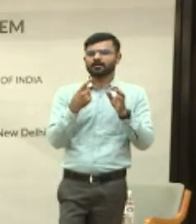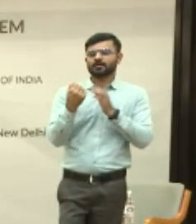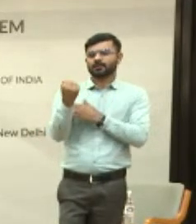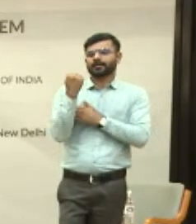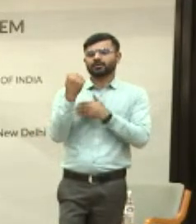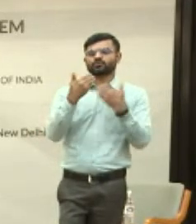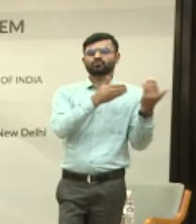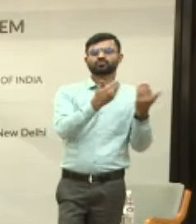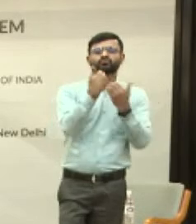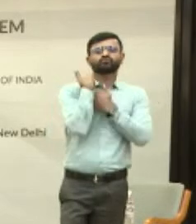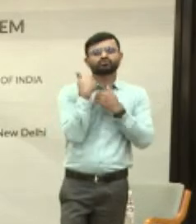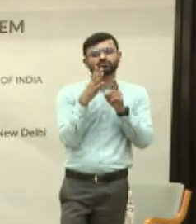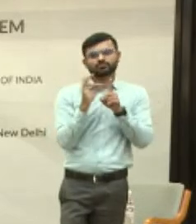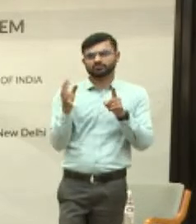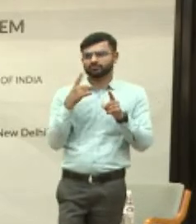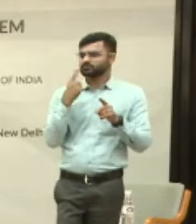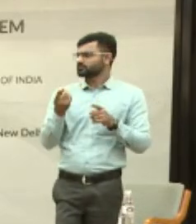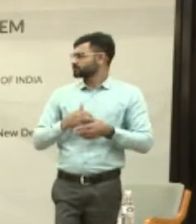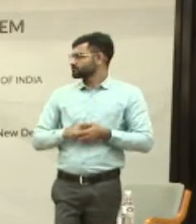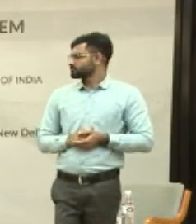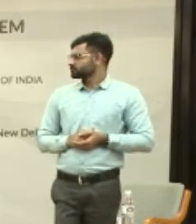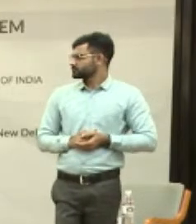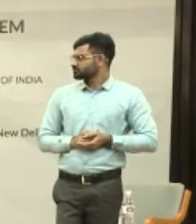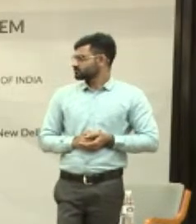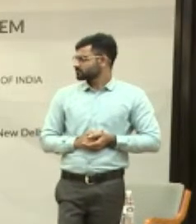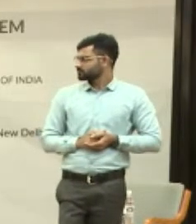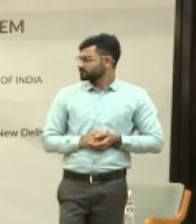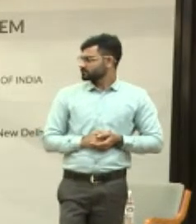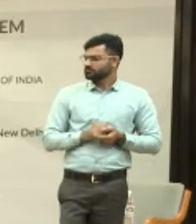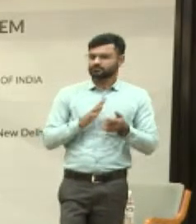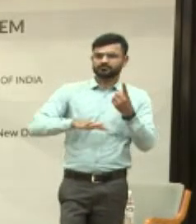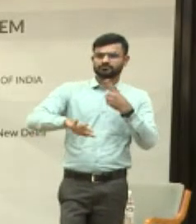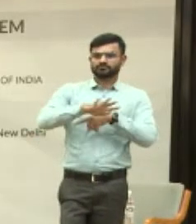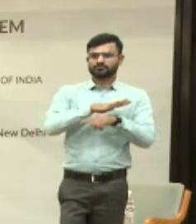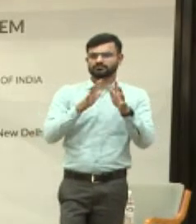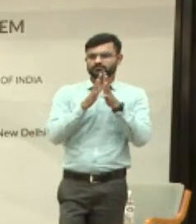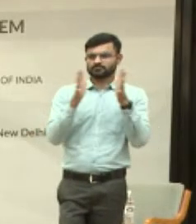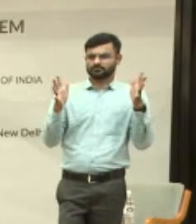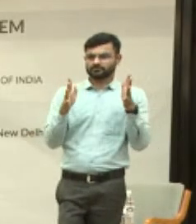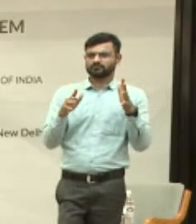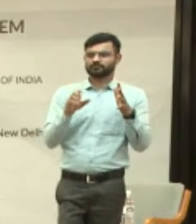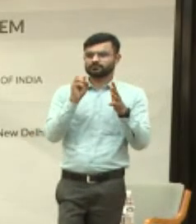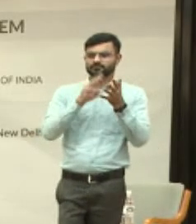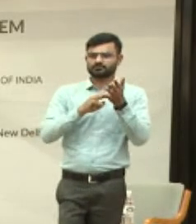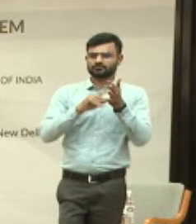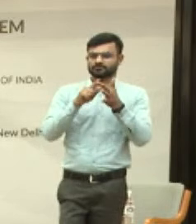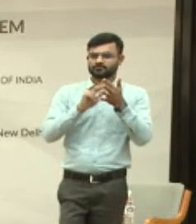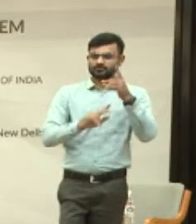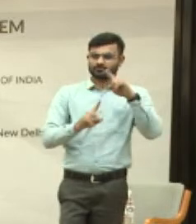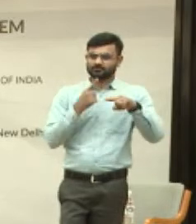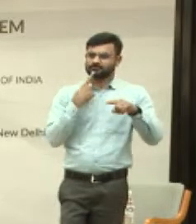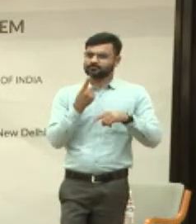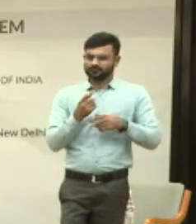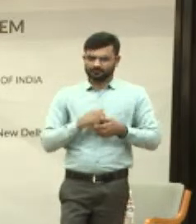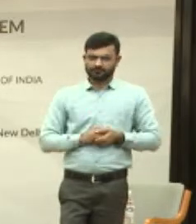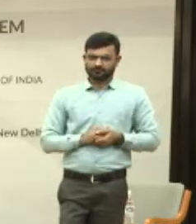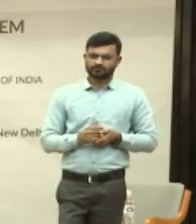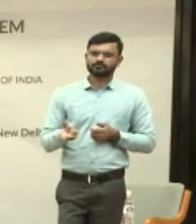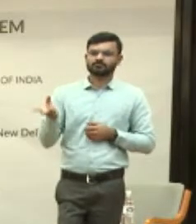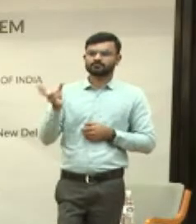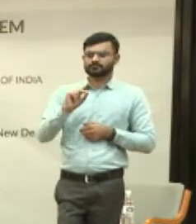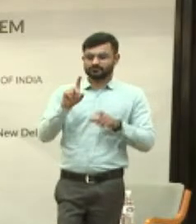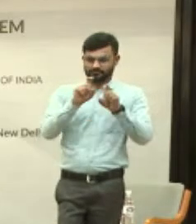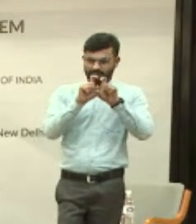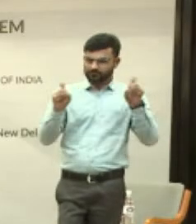duties, if any. Thank you, sir. Well, that sounded to me more like a comment. And let me be very